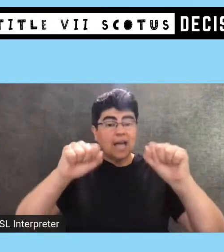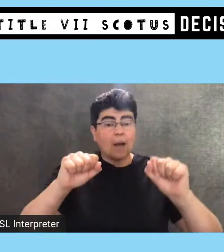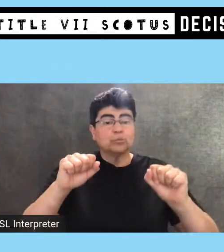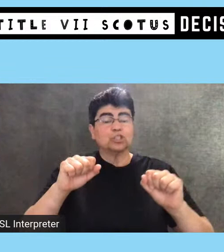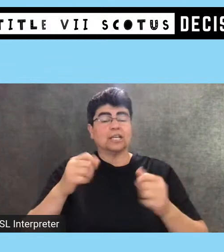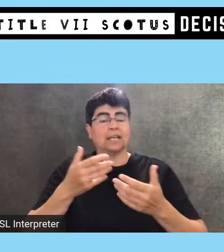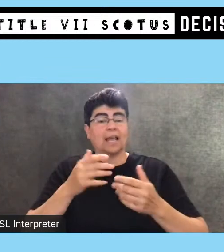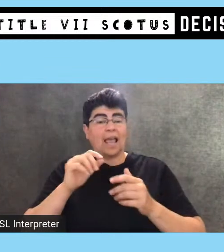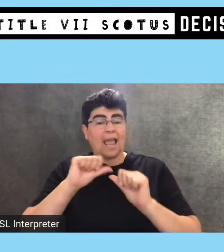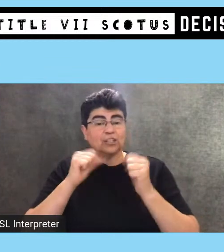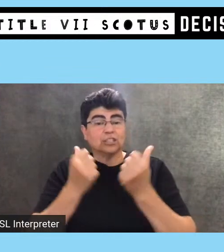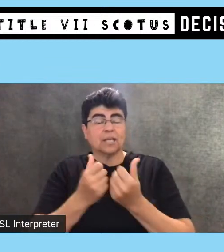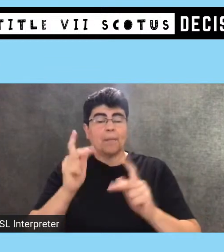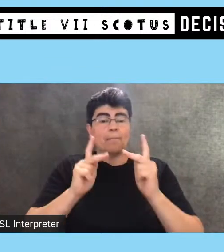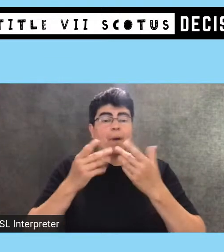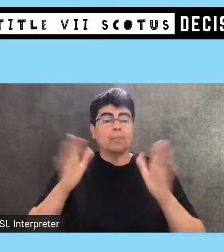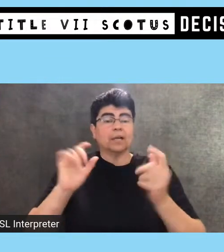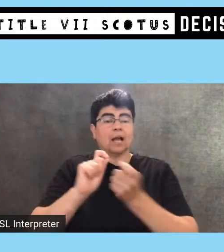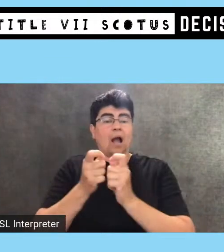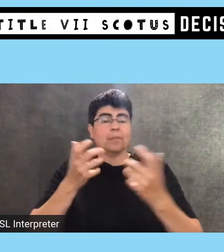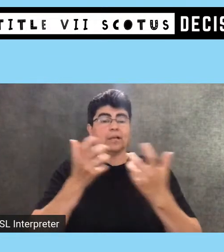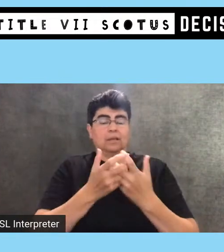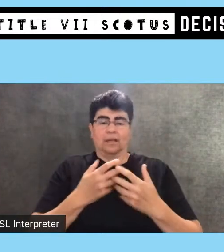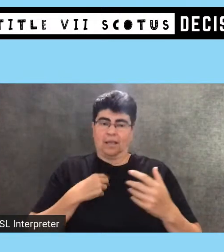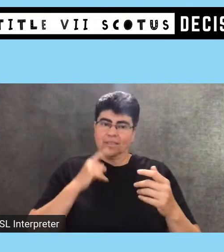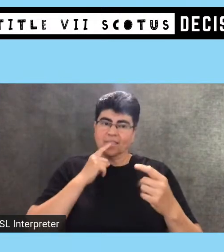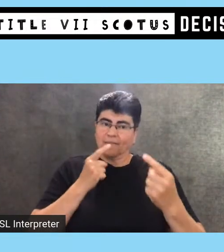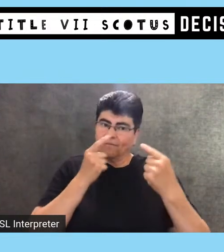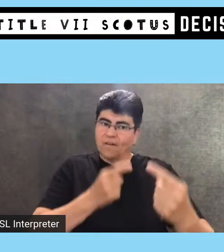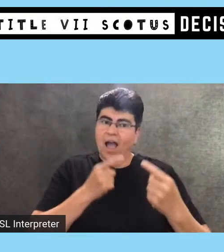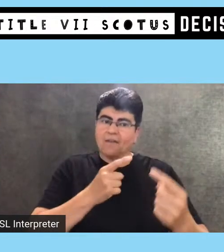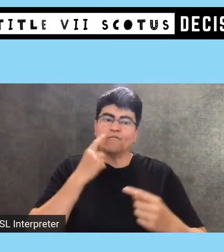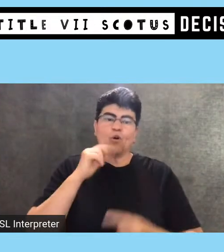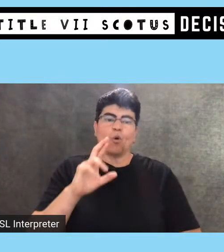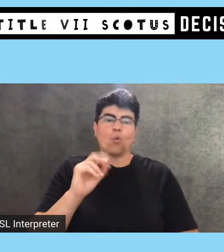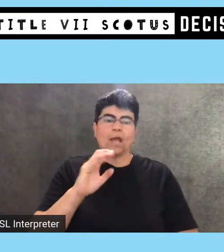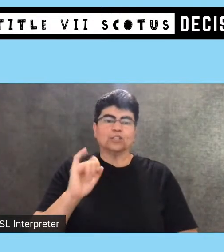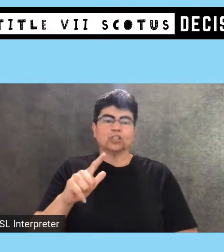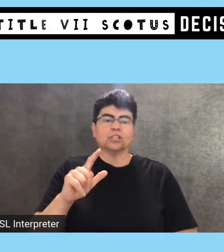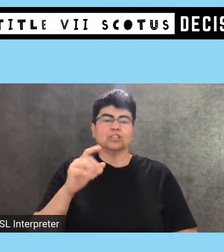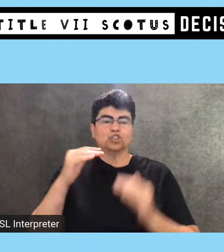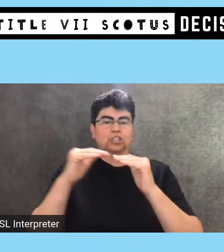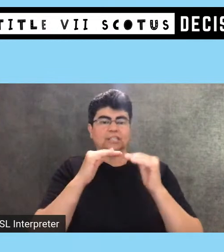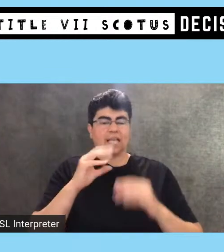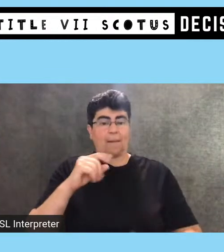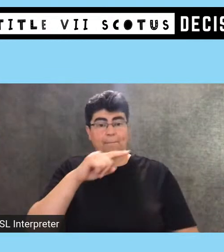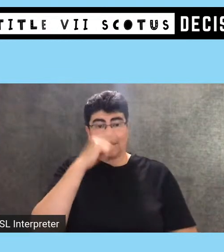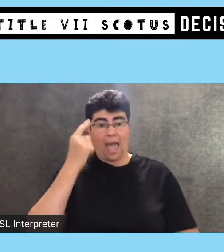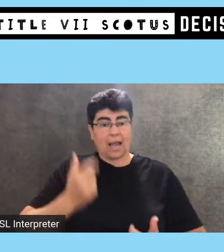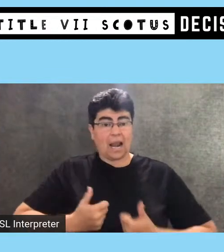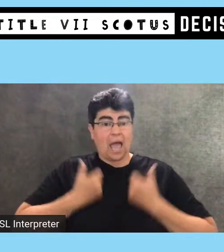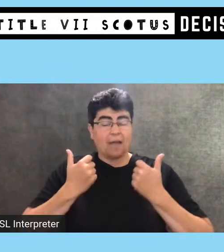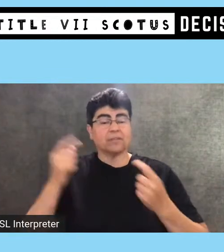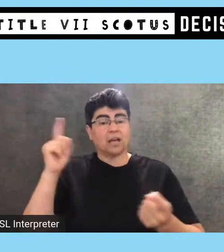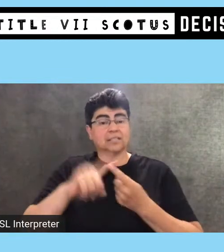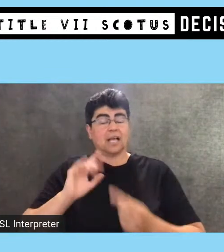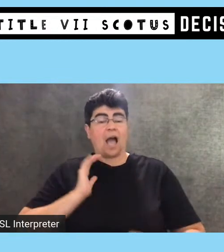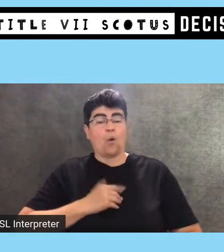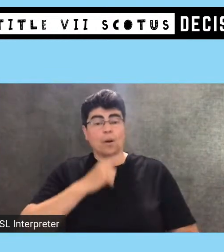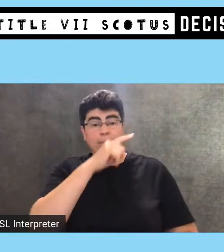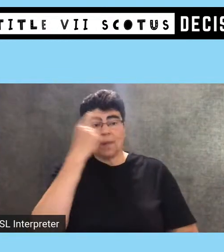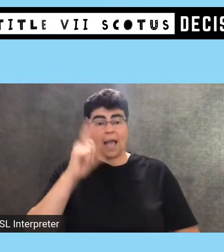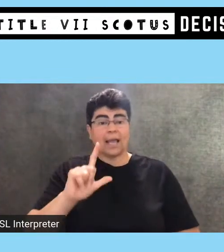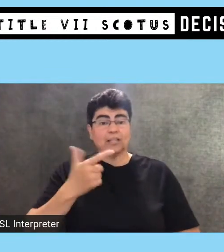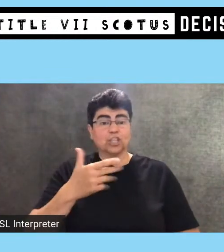public accommodation, and in the fight for racial justice and for Black lives. Until our Black LGBTQ community